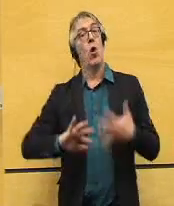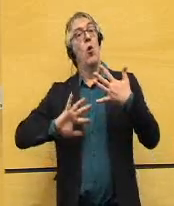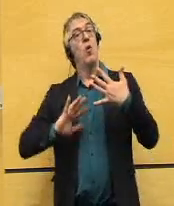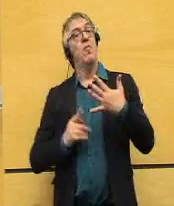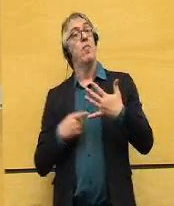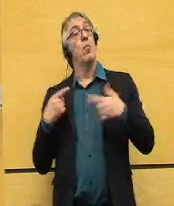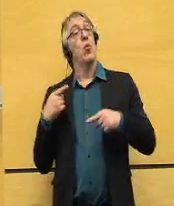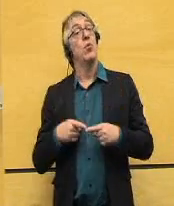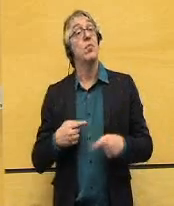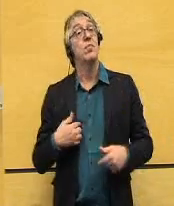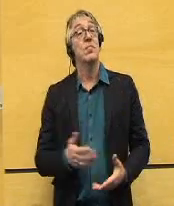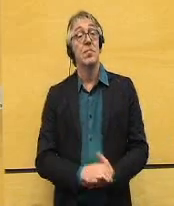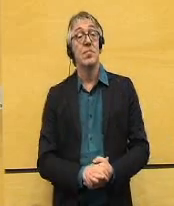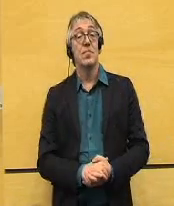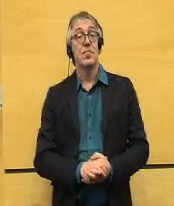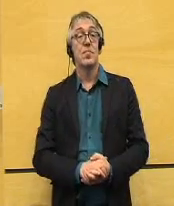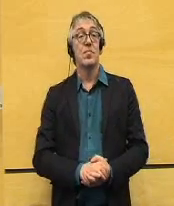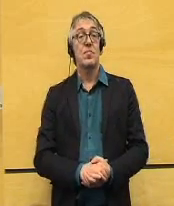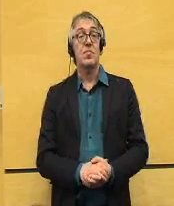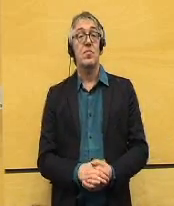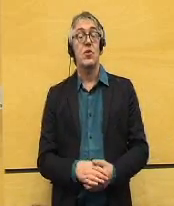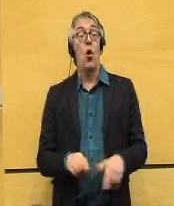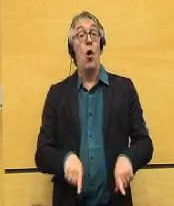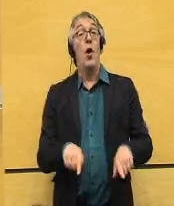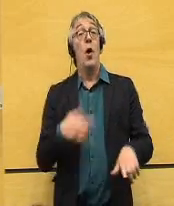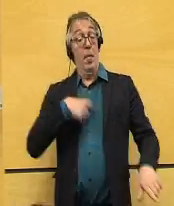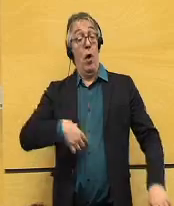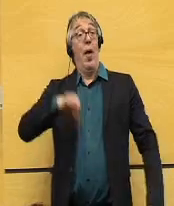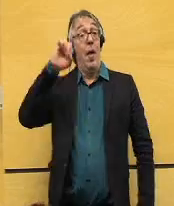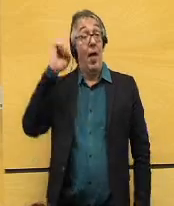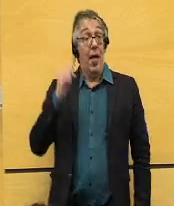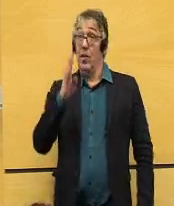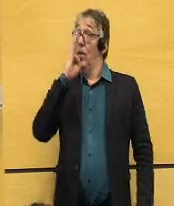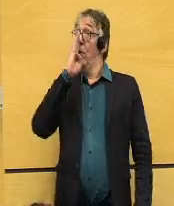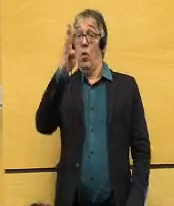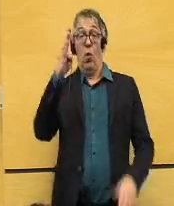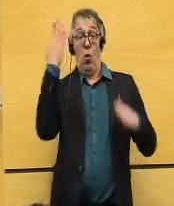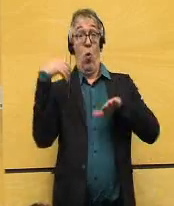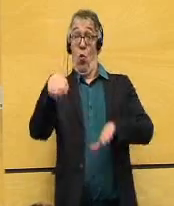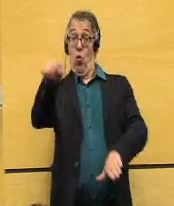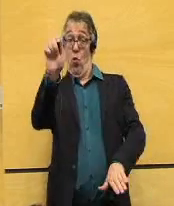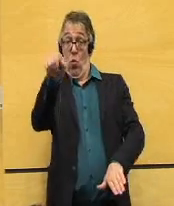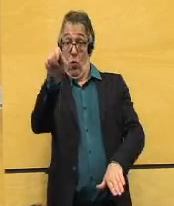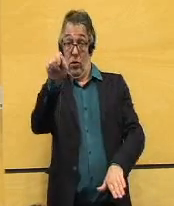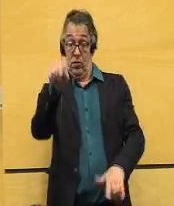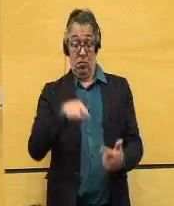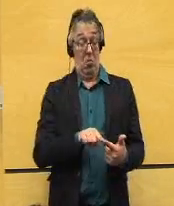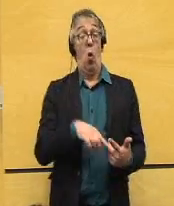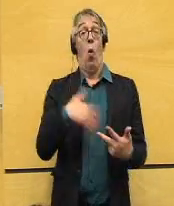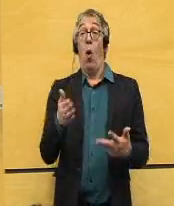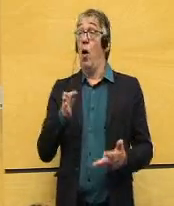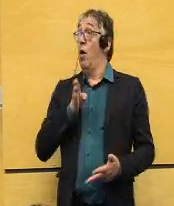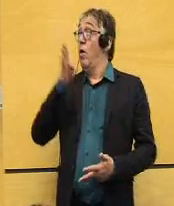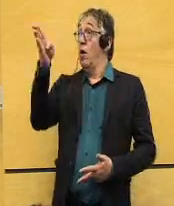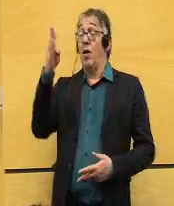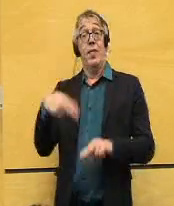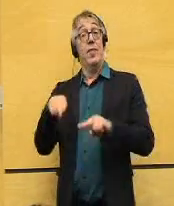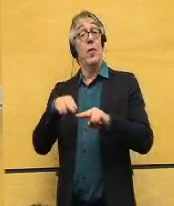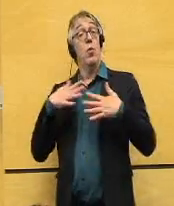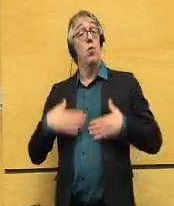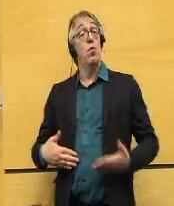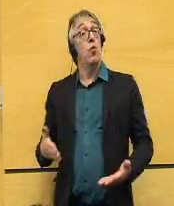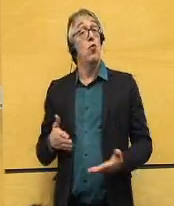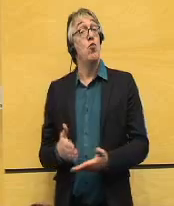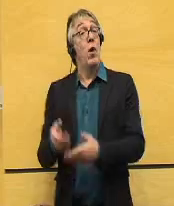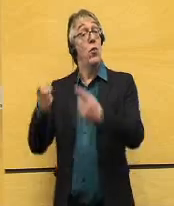also possible to take cases to court and other entities such as the National Human Rights Commission. But particularly if cases are